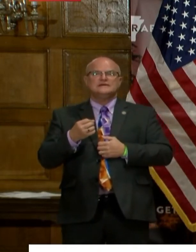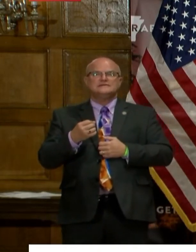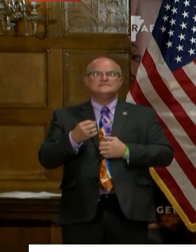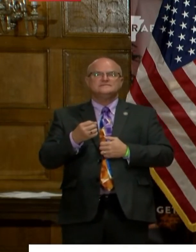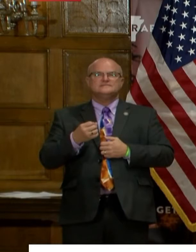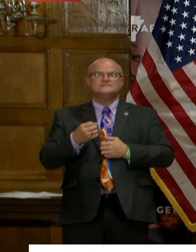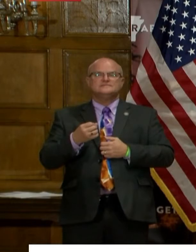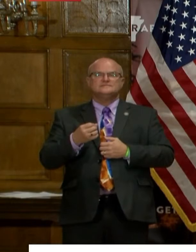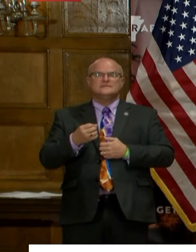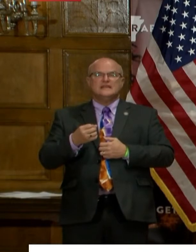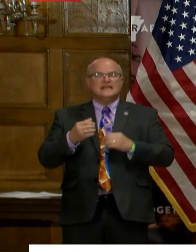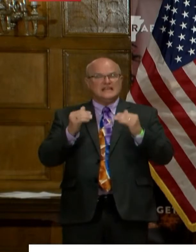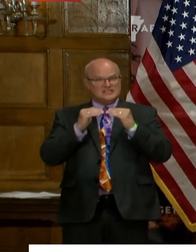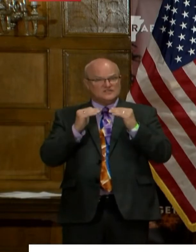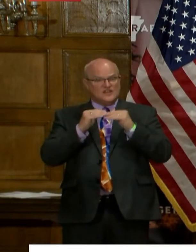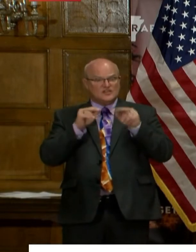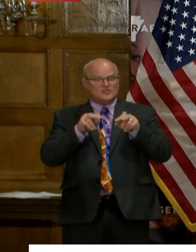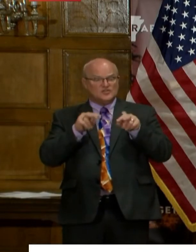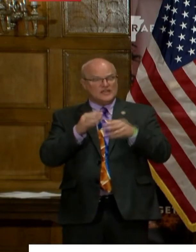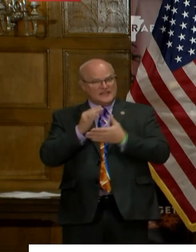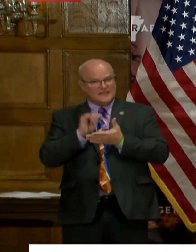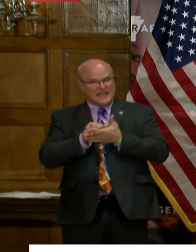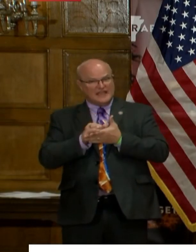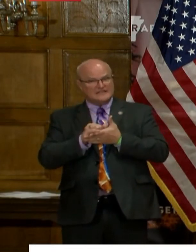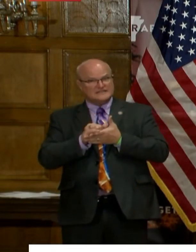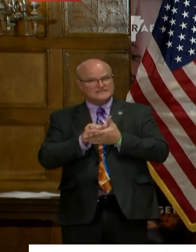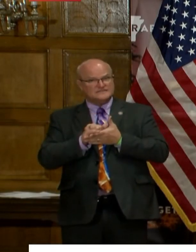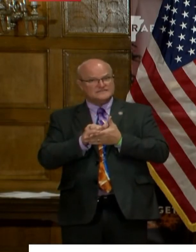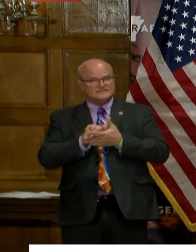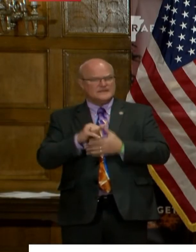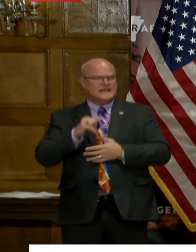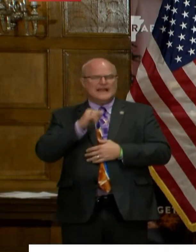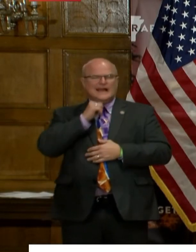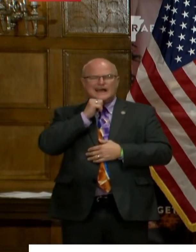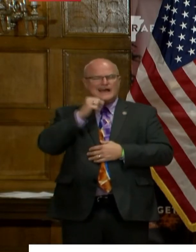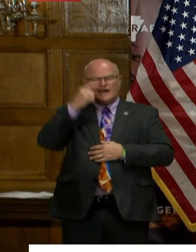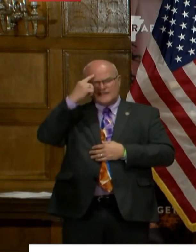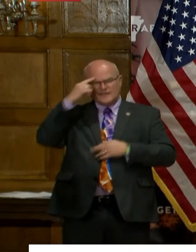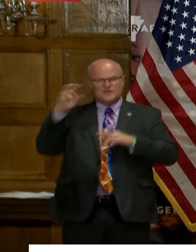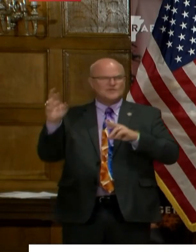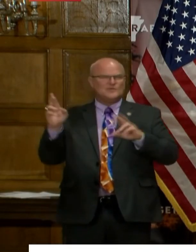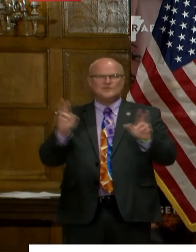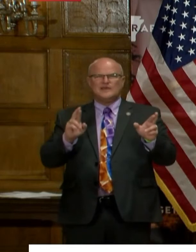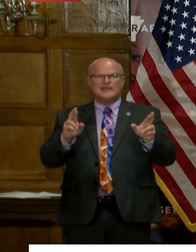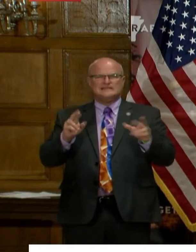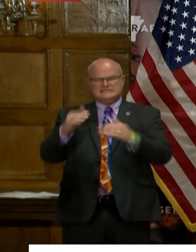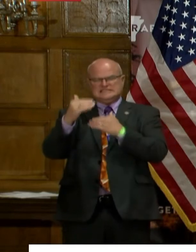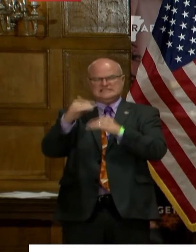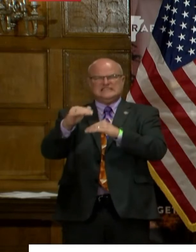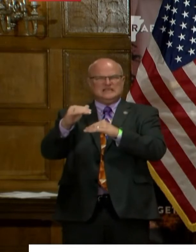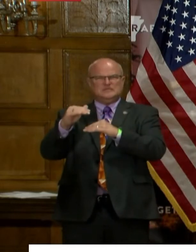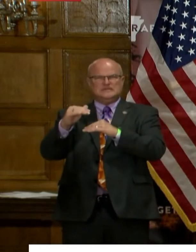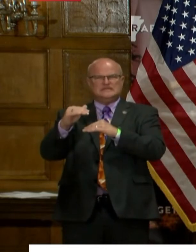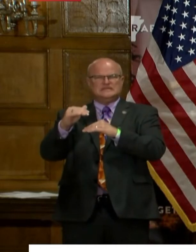it's fair to look at that aspect of it. I don't think we're ready to limit